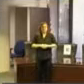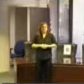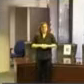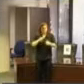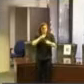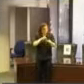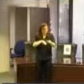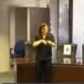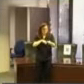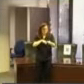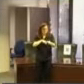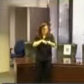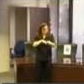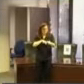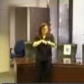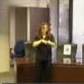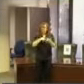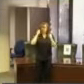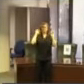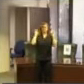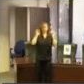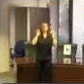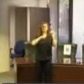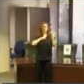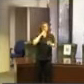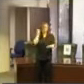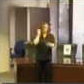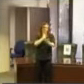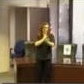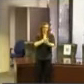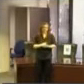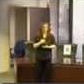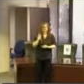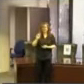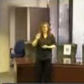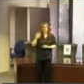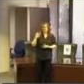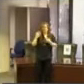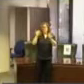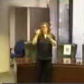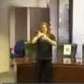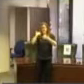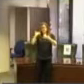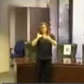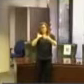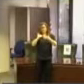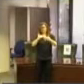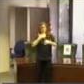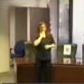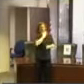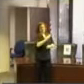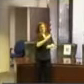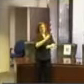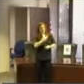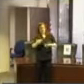Abstaining? Hearing none, it is approved. Melanie, you may proceed. Thank you. The next